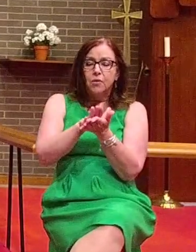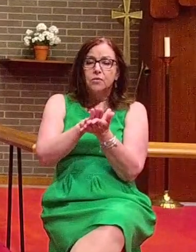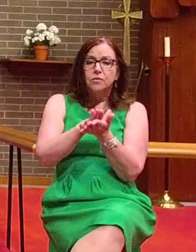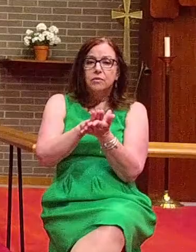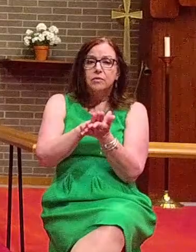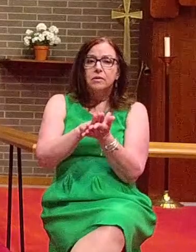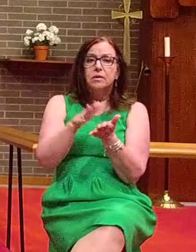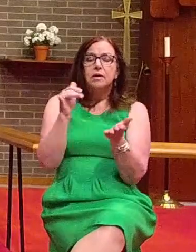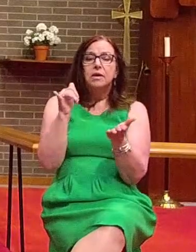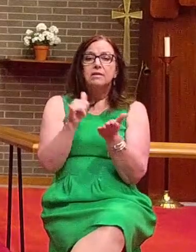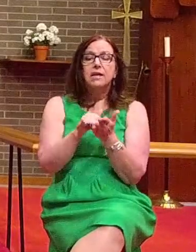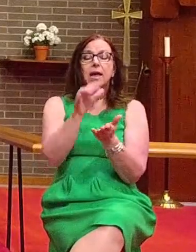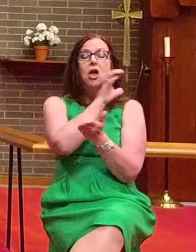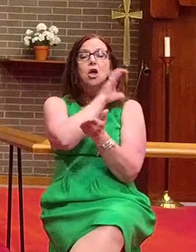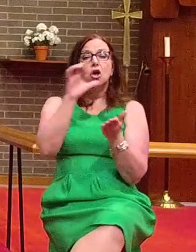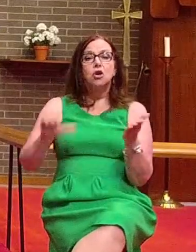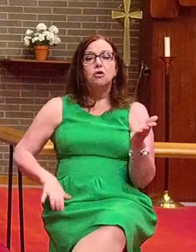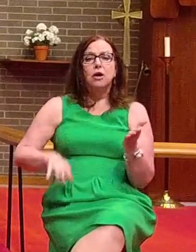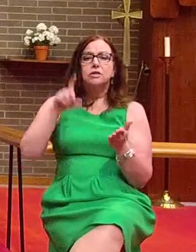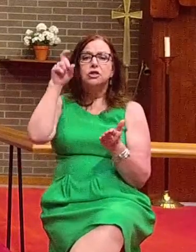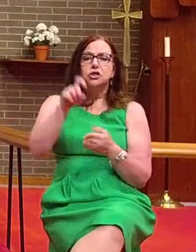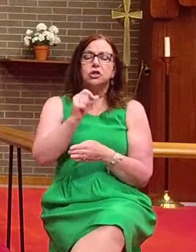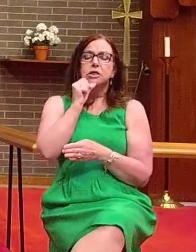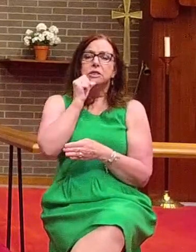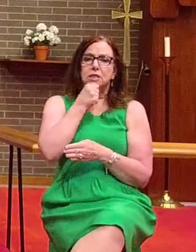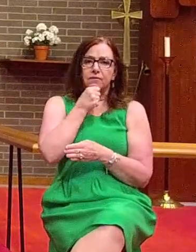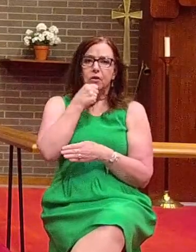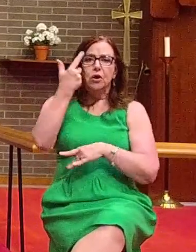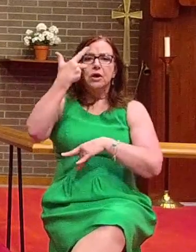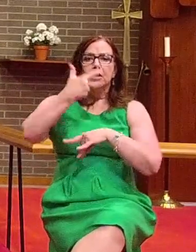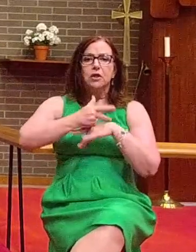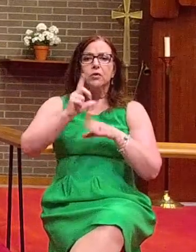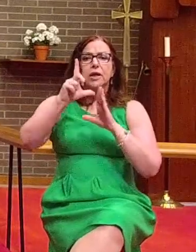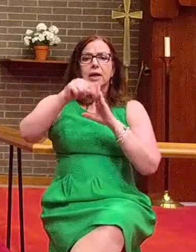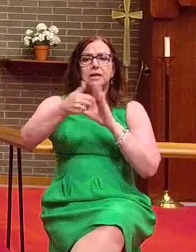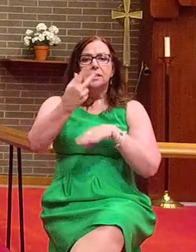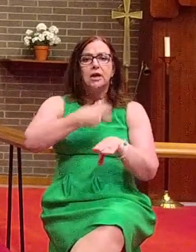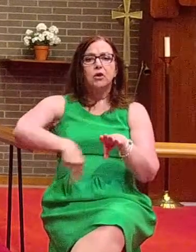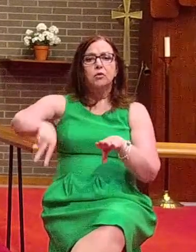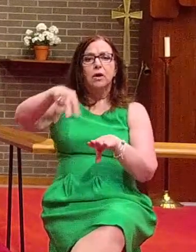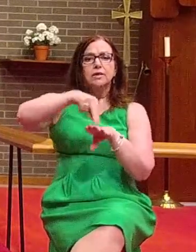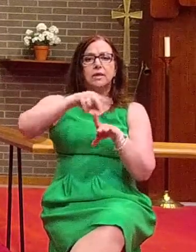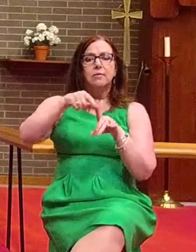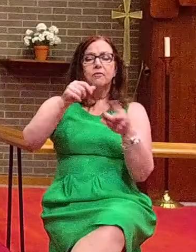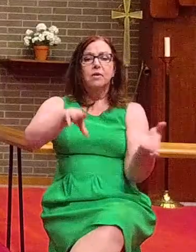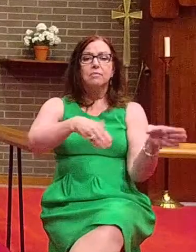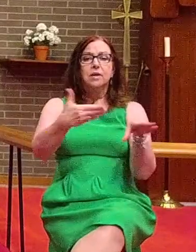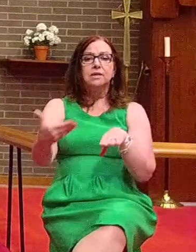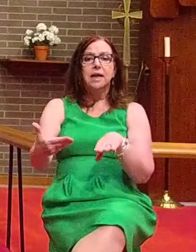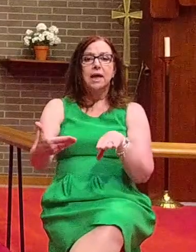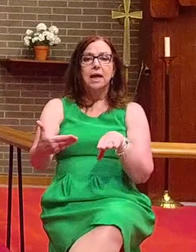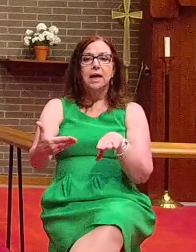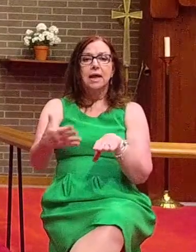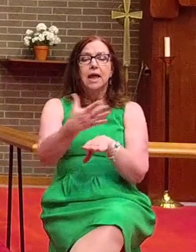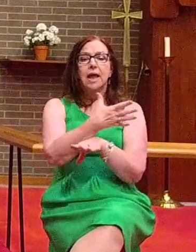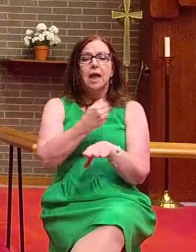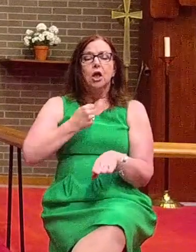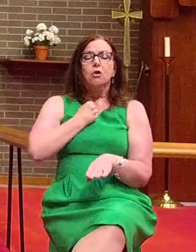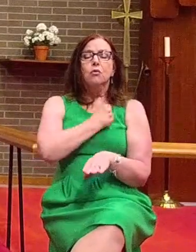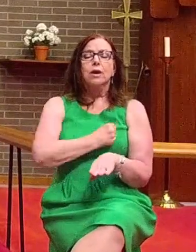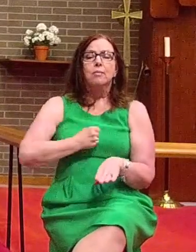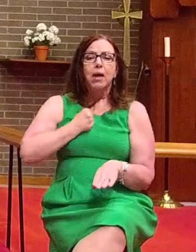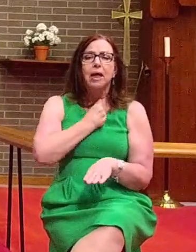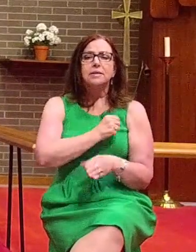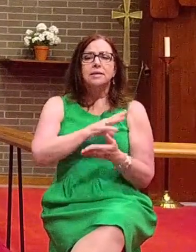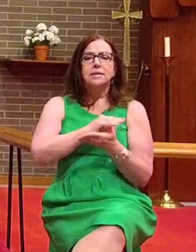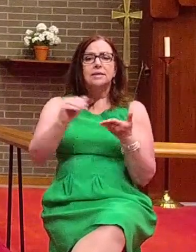that the Christ should suffer and on the third day rise from the dead, and that repentance and